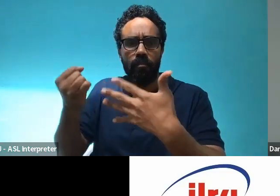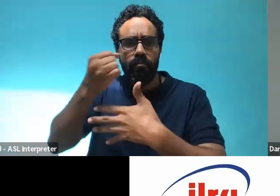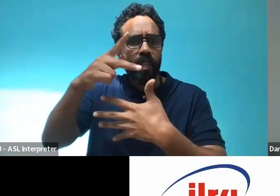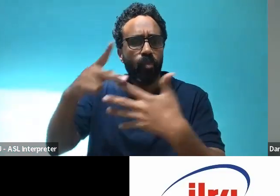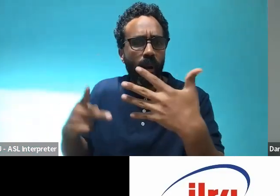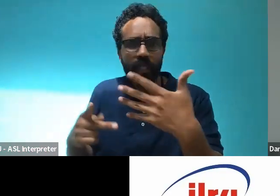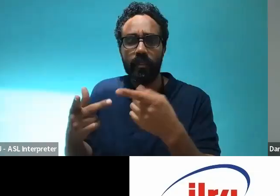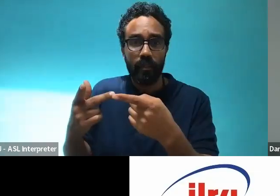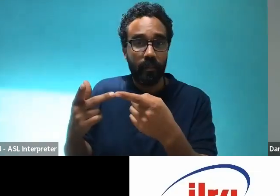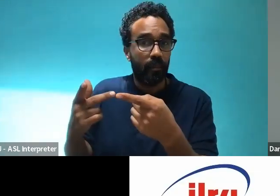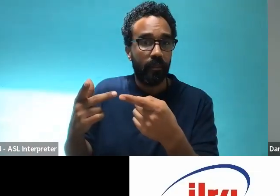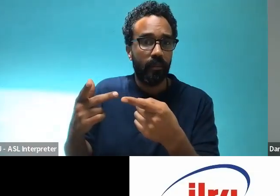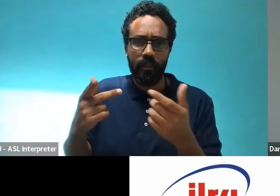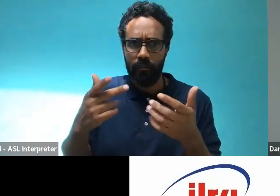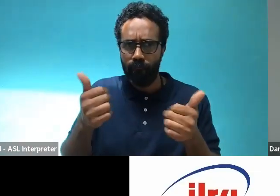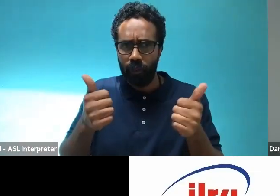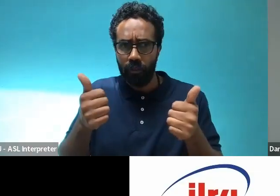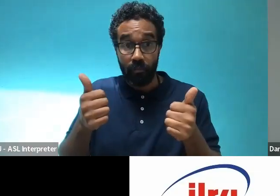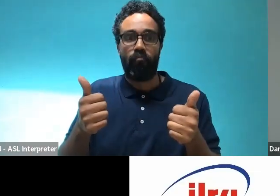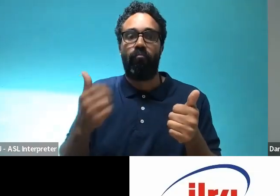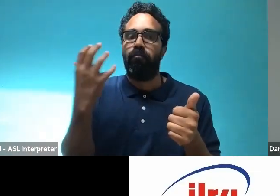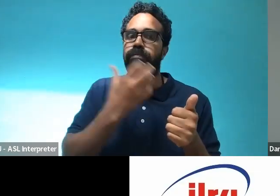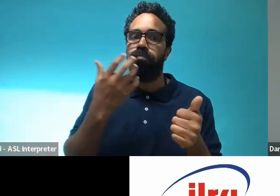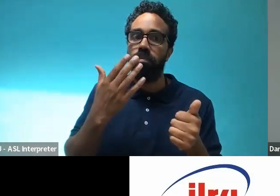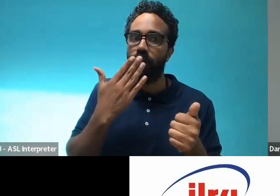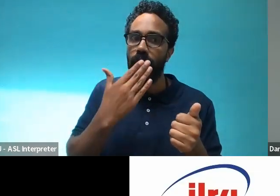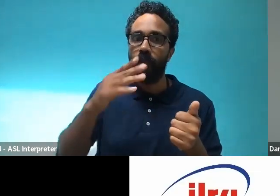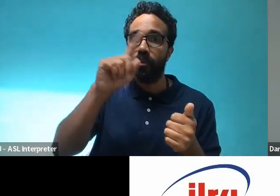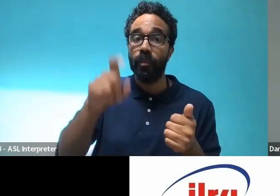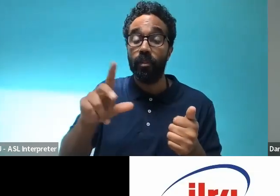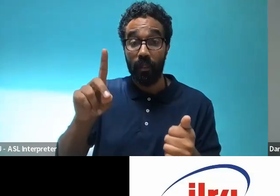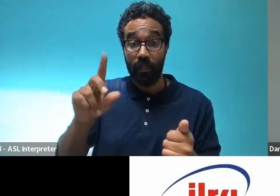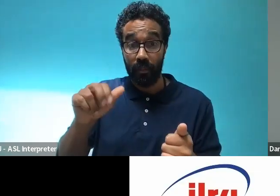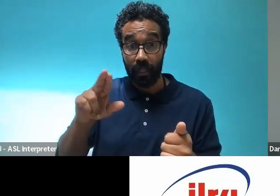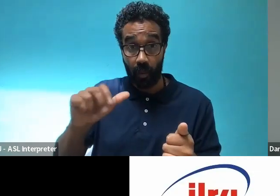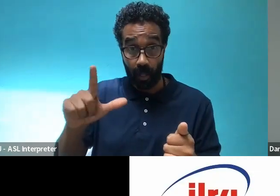Ooh, what a good question. Daryl, you want to speak to that?